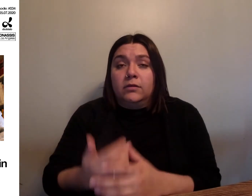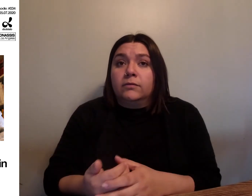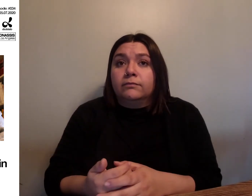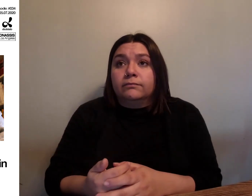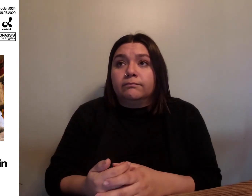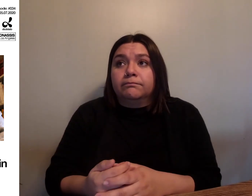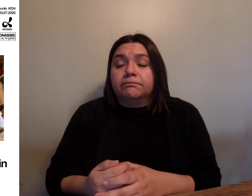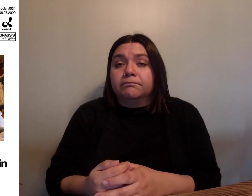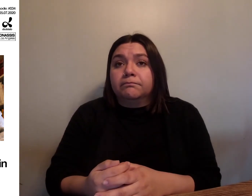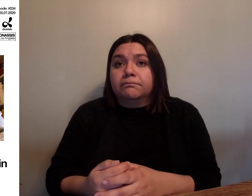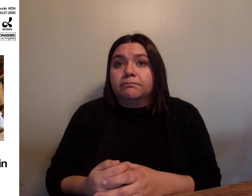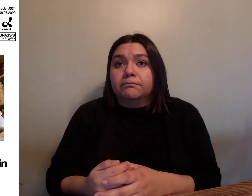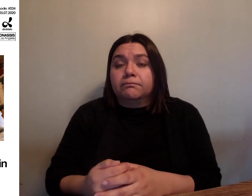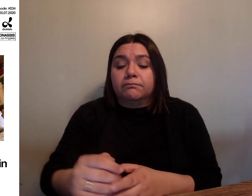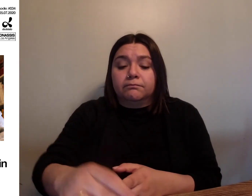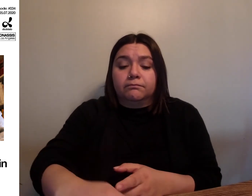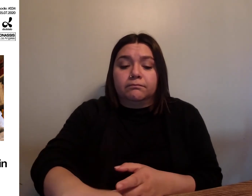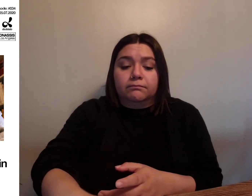friends.